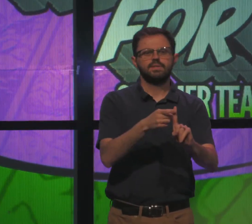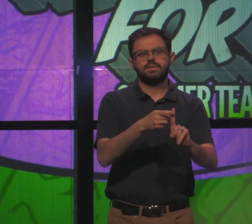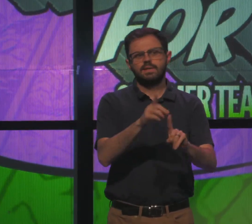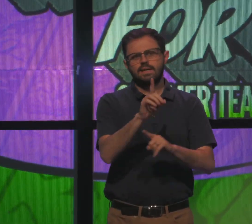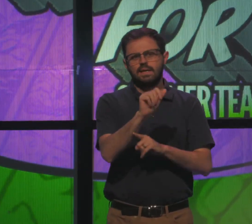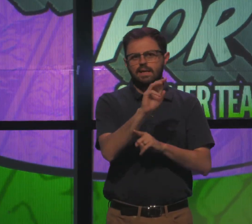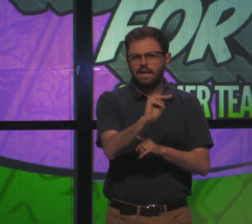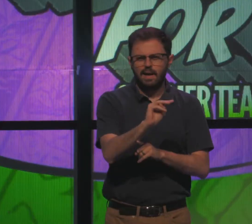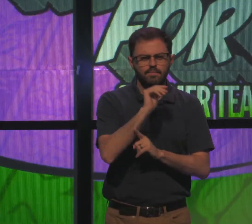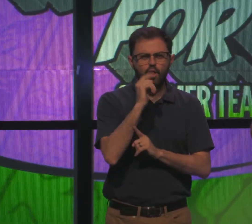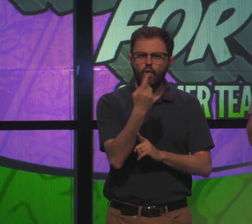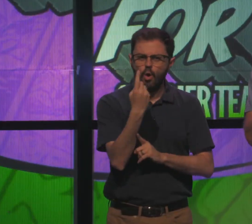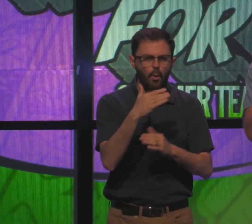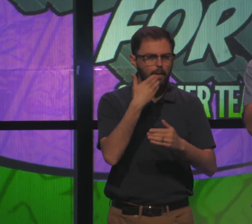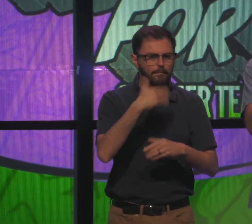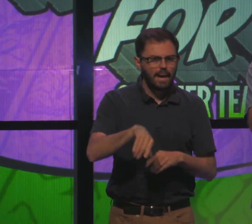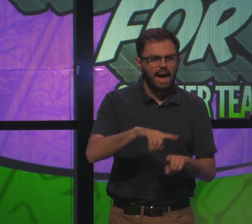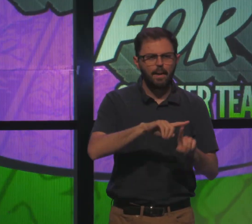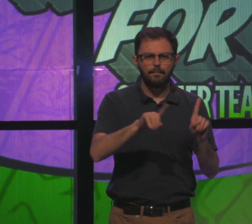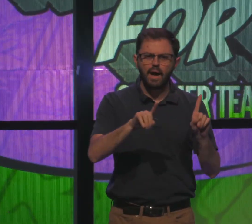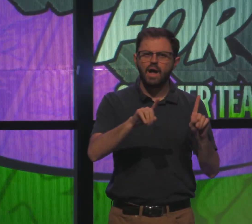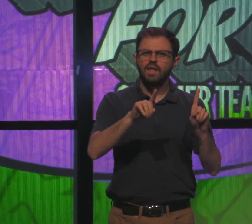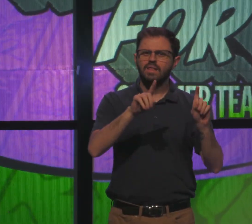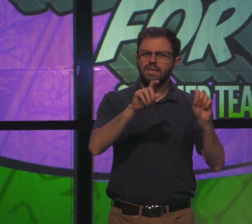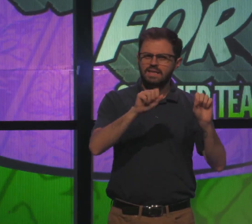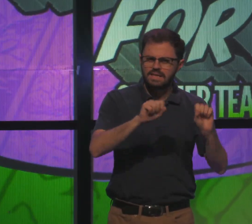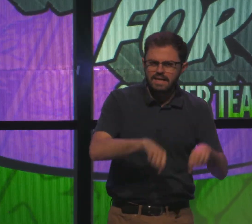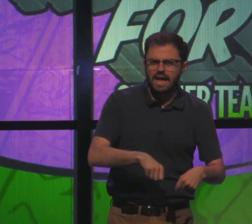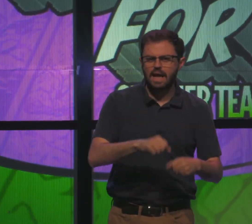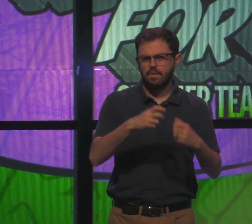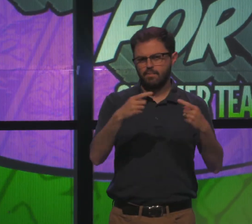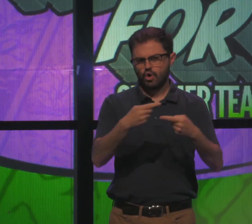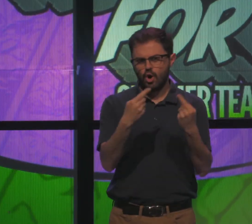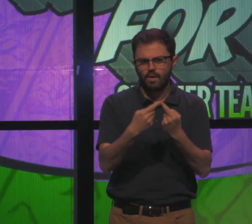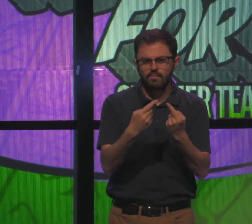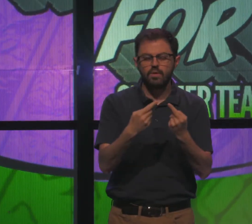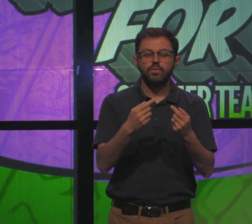that, right? While dams can be a space that produces